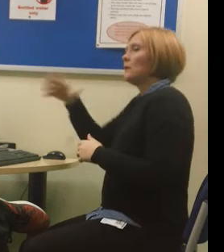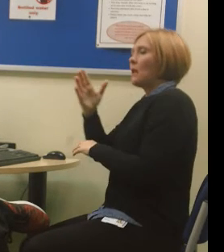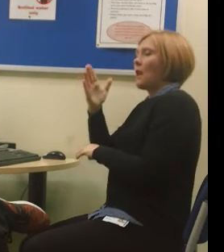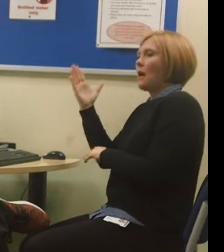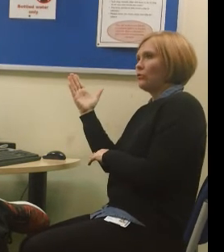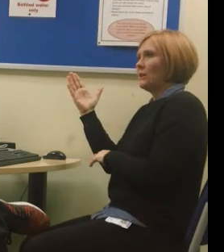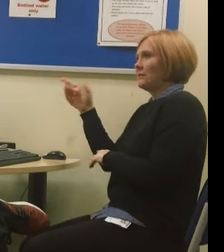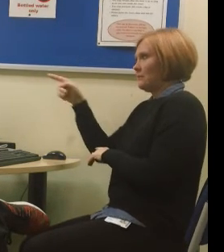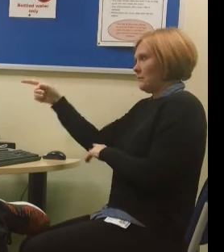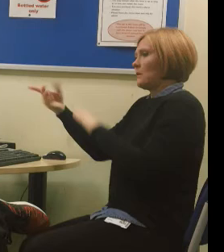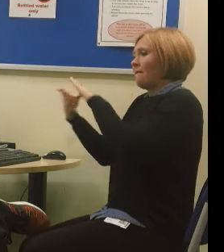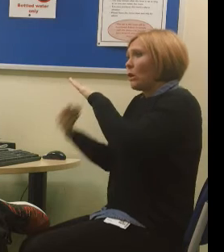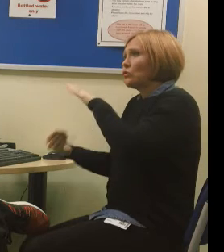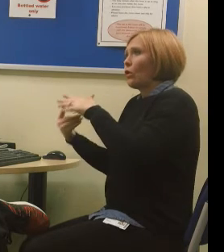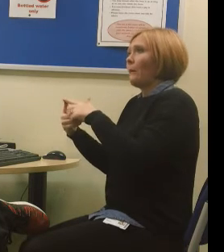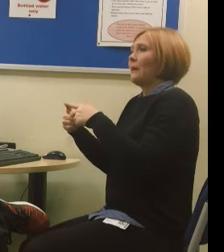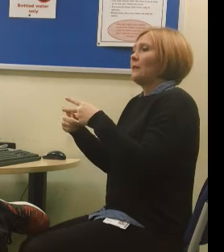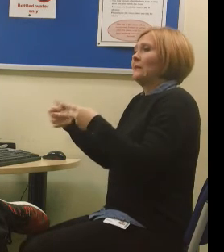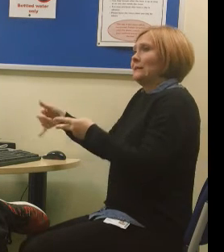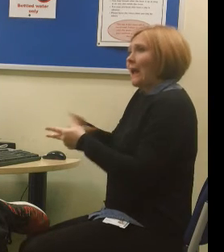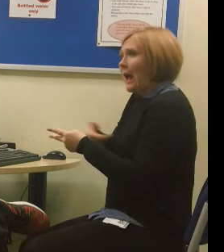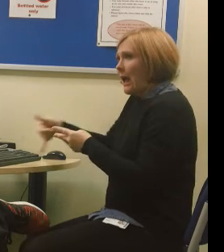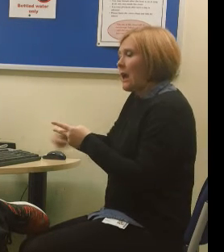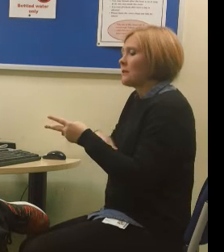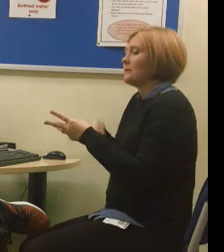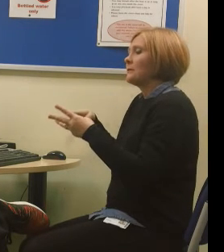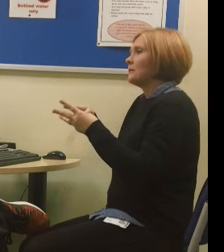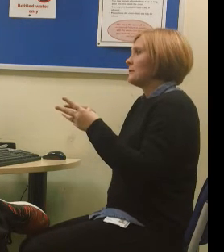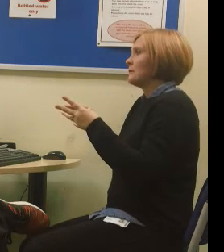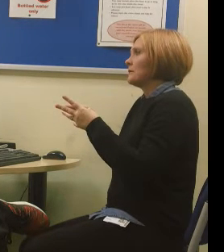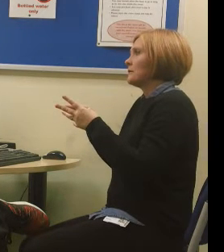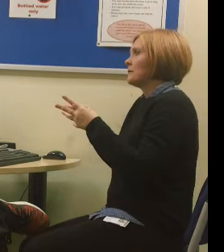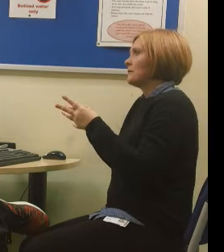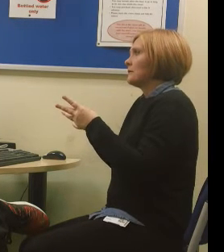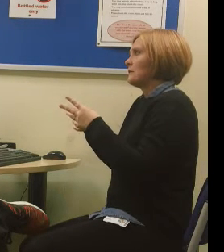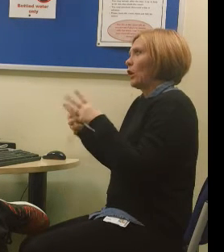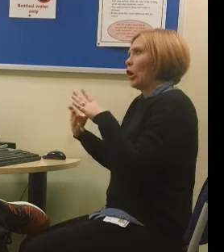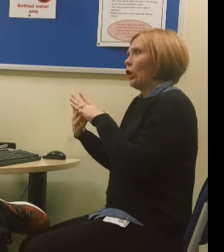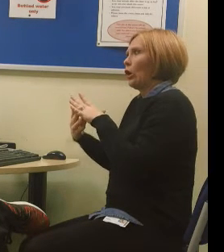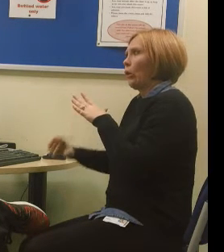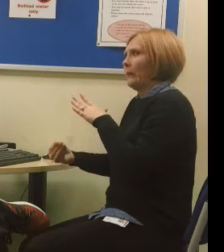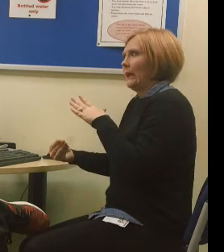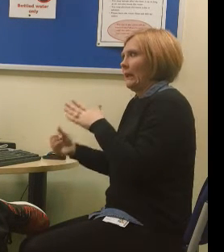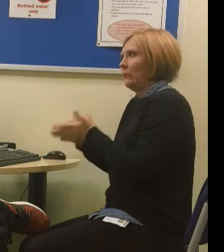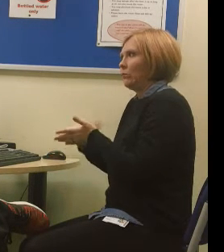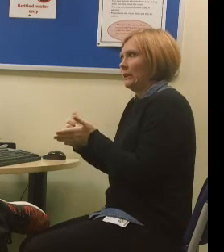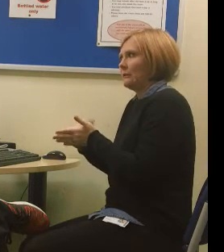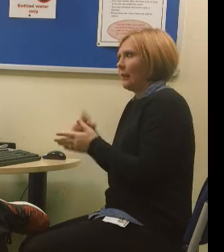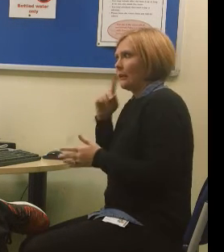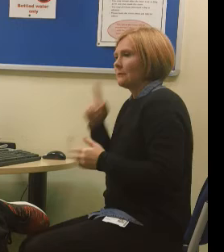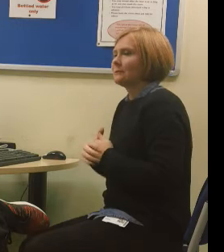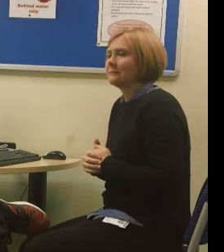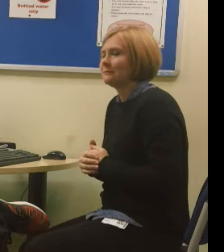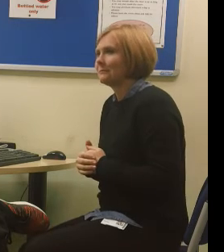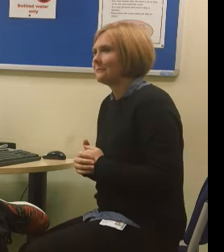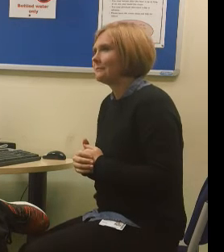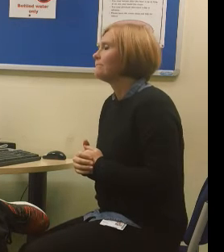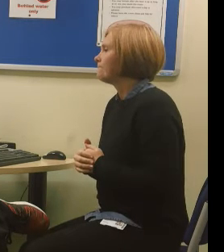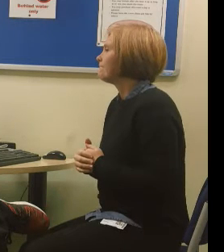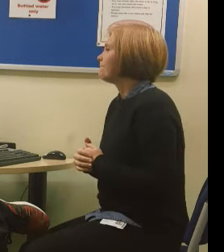use. When you're printing, if you select one of the 2 print queues that are available to you and then send your print job, all you need to do to collect it is log into one of